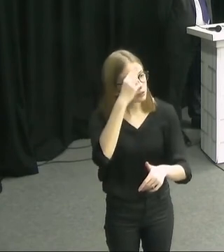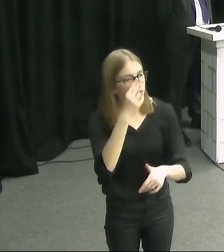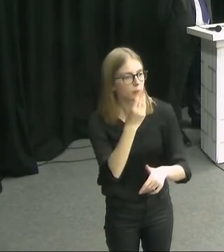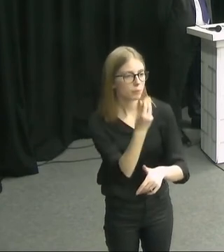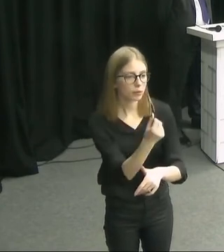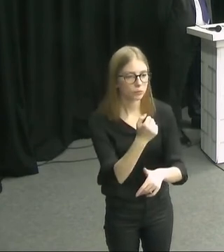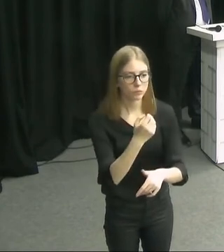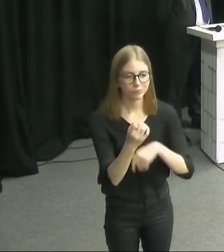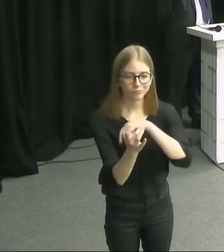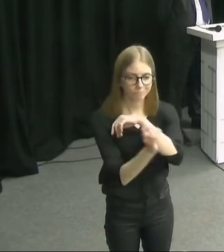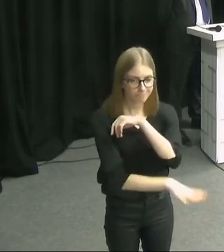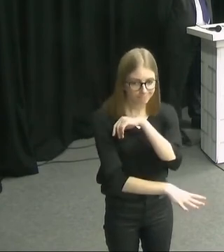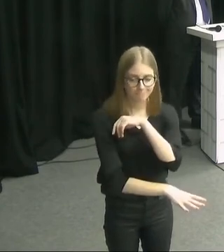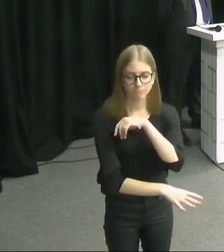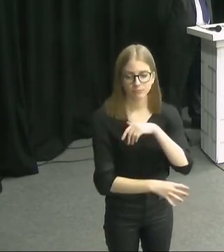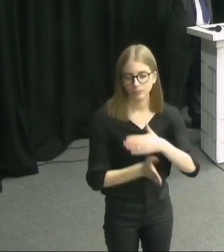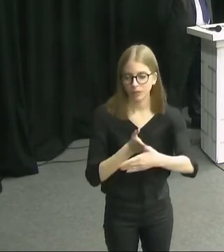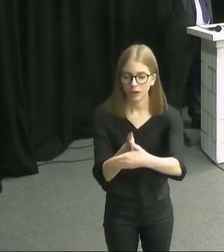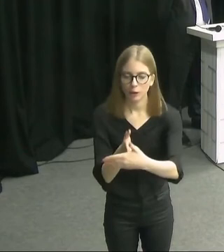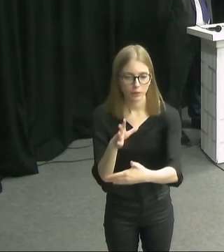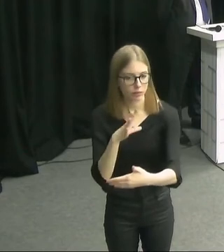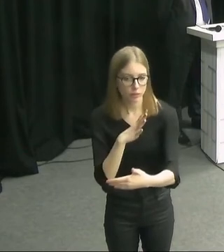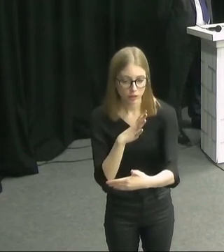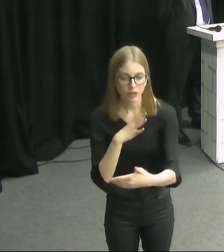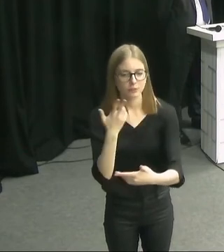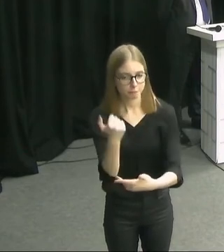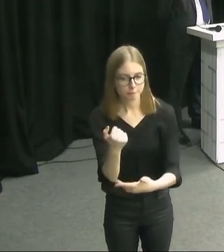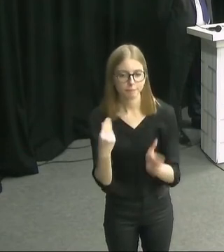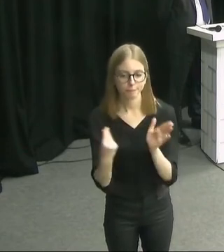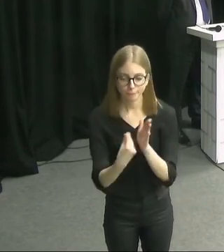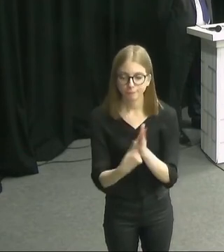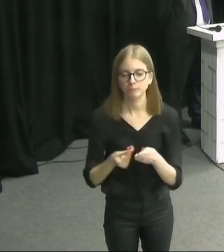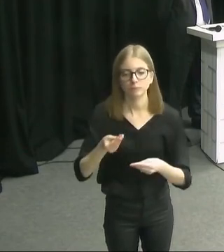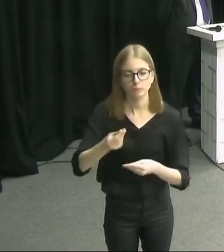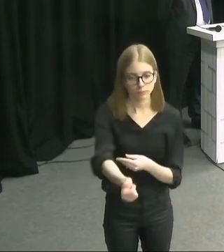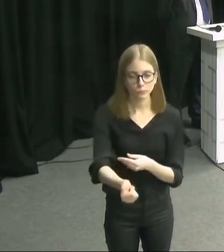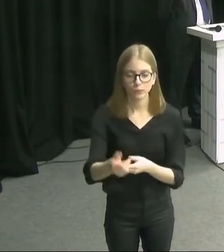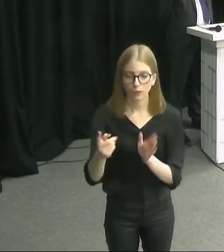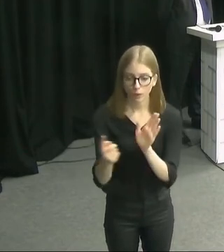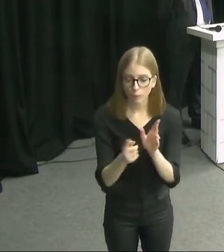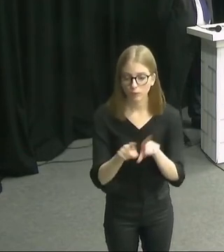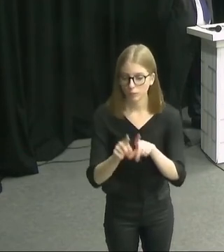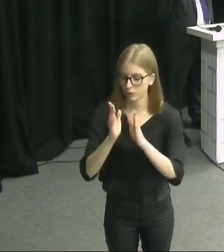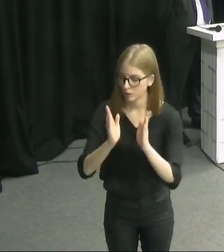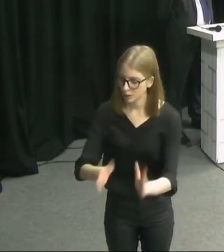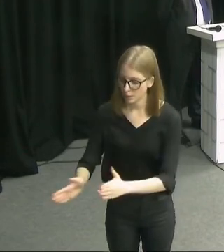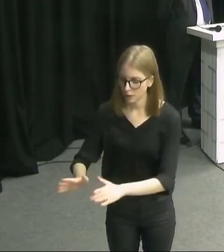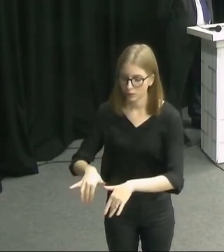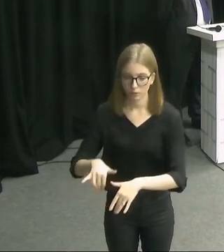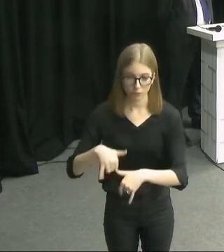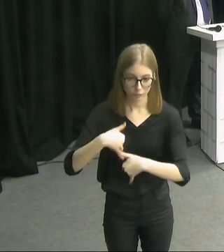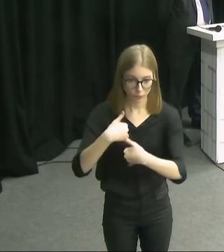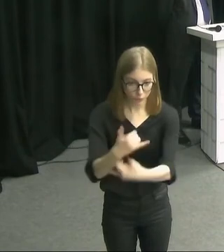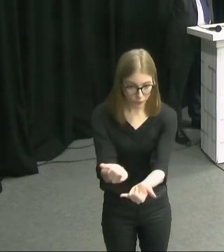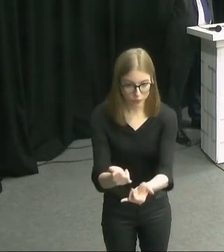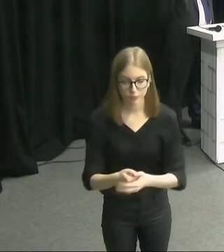But we should start very far in advance. Students, when they start studies at bachelor